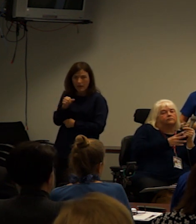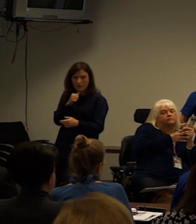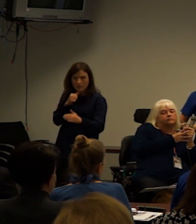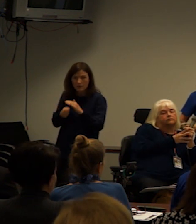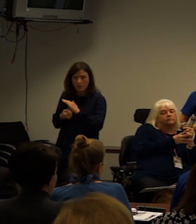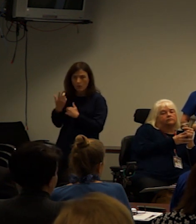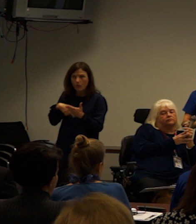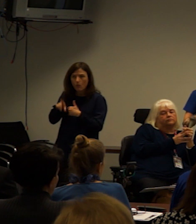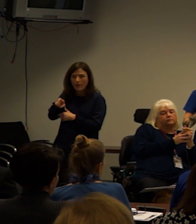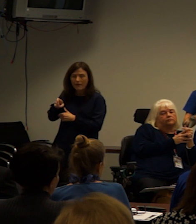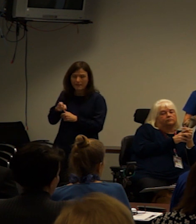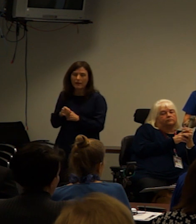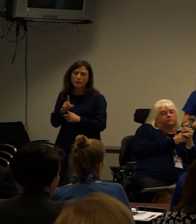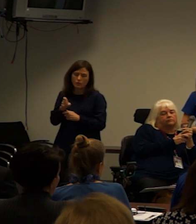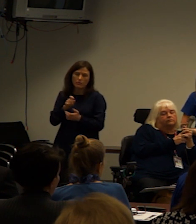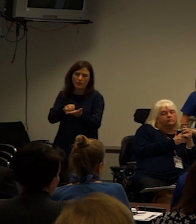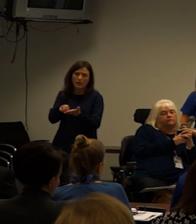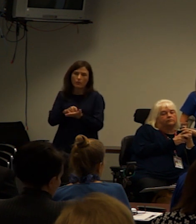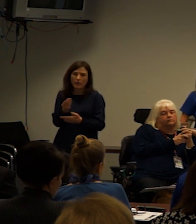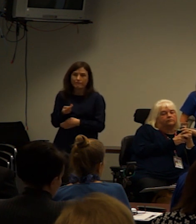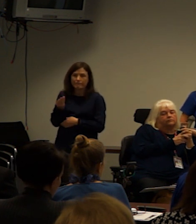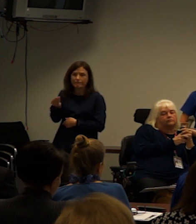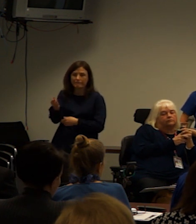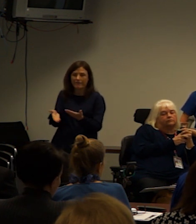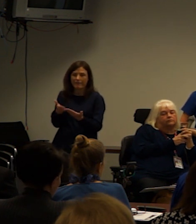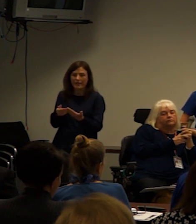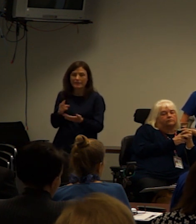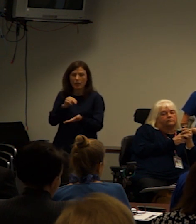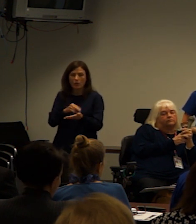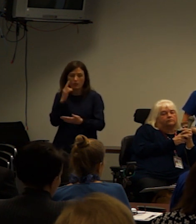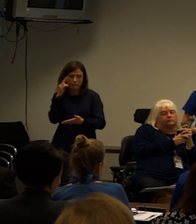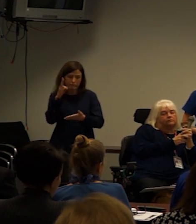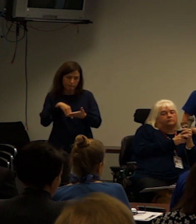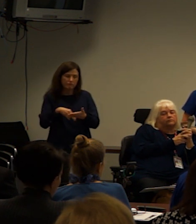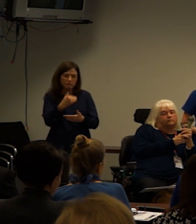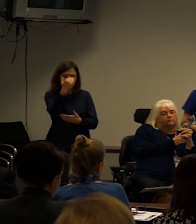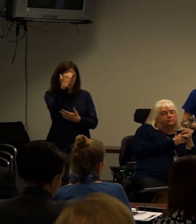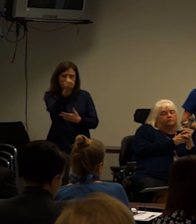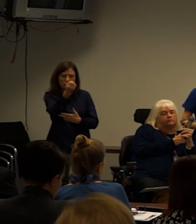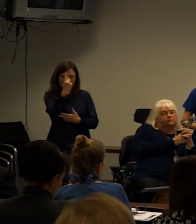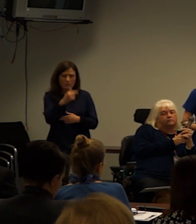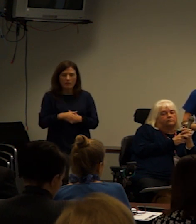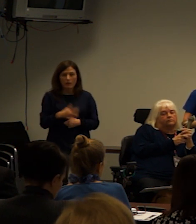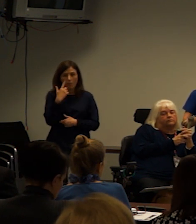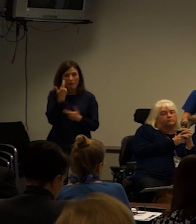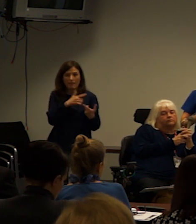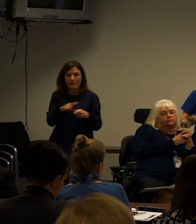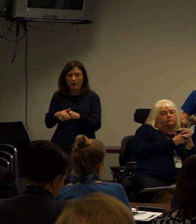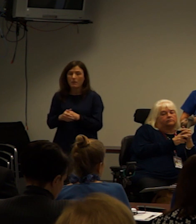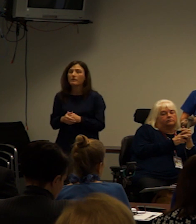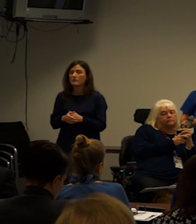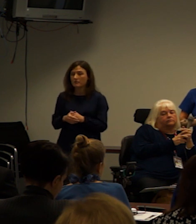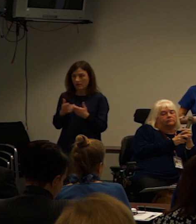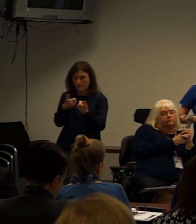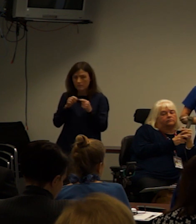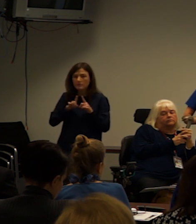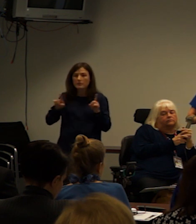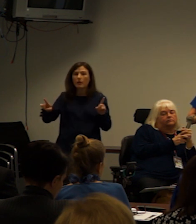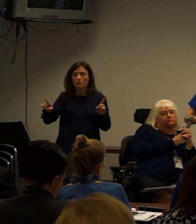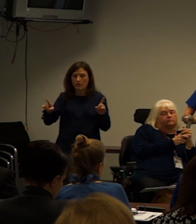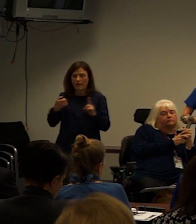what their needs are, then it should be written down so that the nurse can see it and get it. Because it could happen that they are